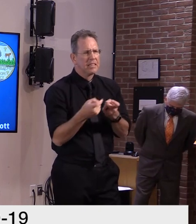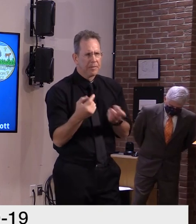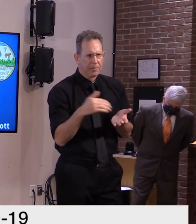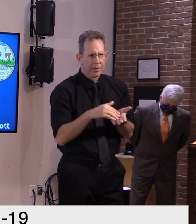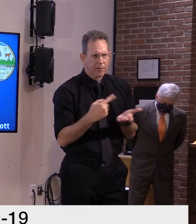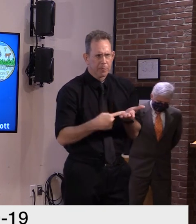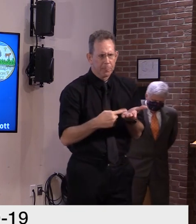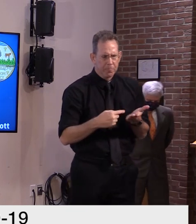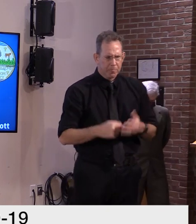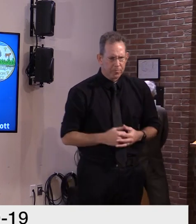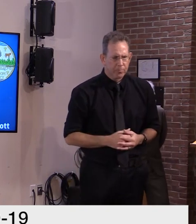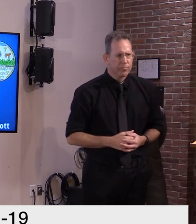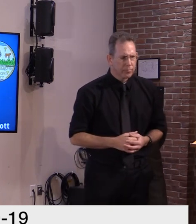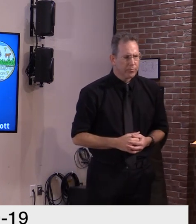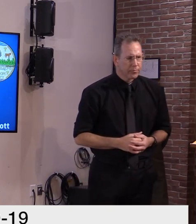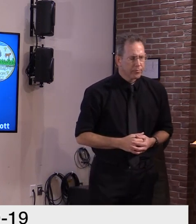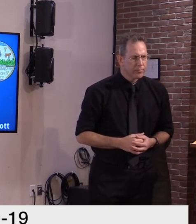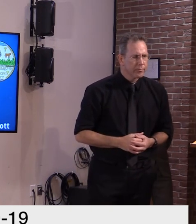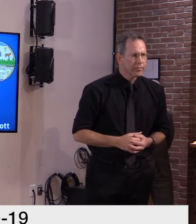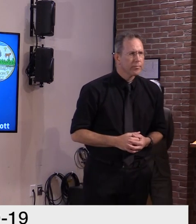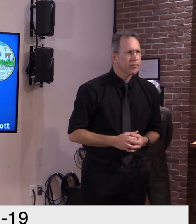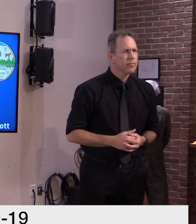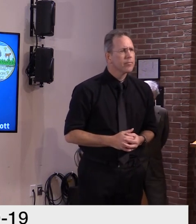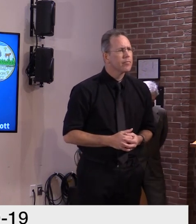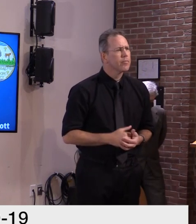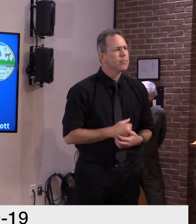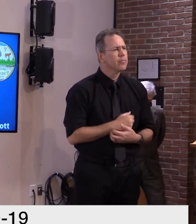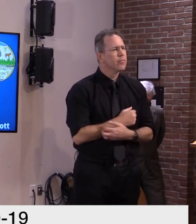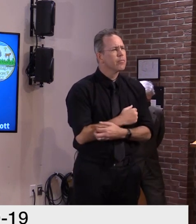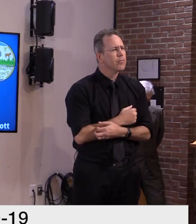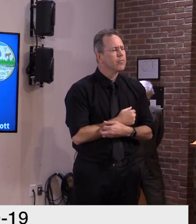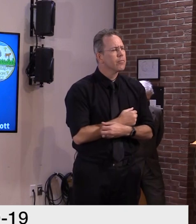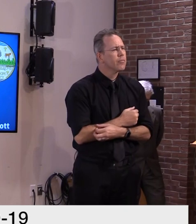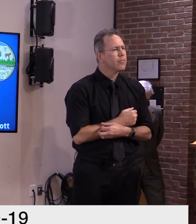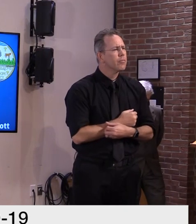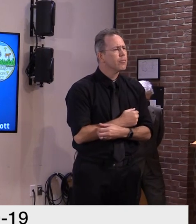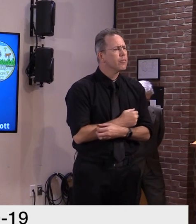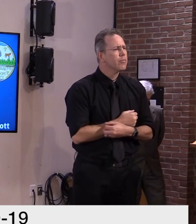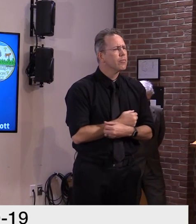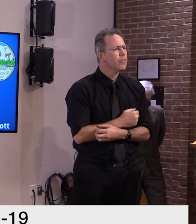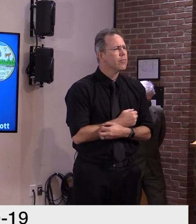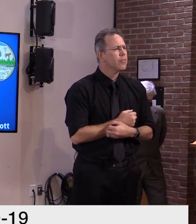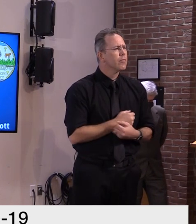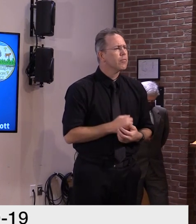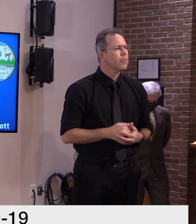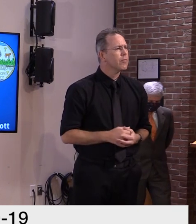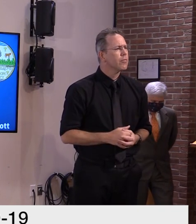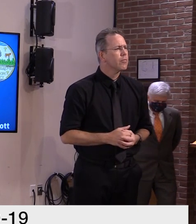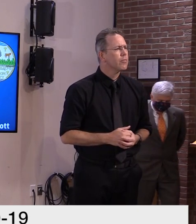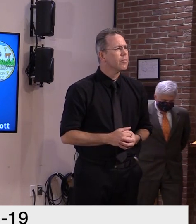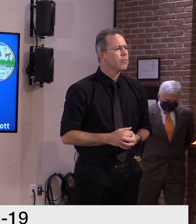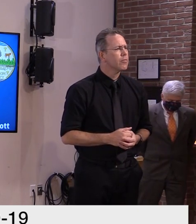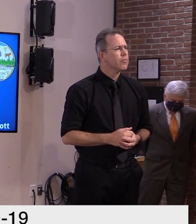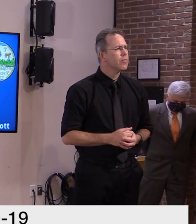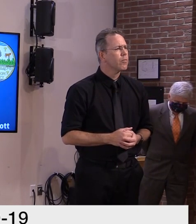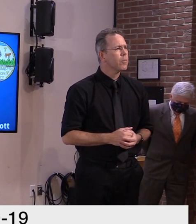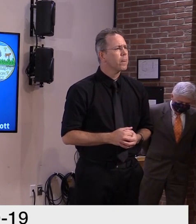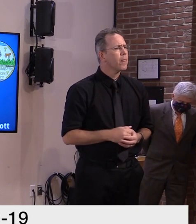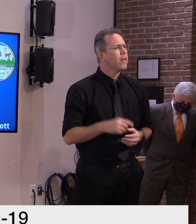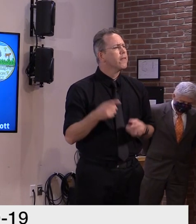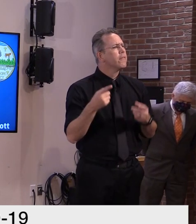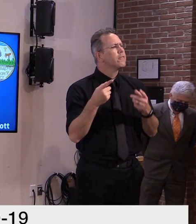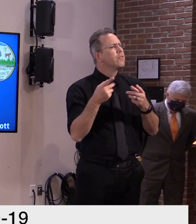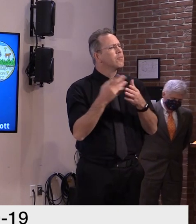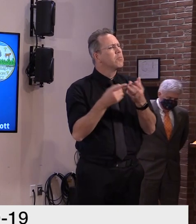know, we've seen a couple of ski resorts put out their own, I guess, rules and regulations for the upcoming ski